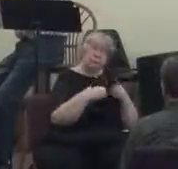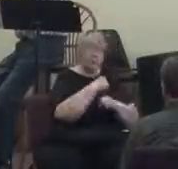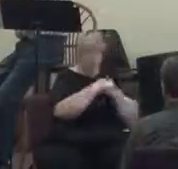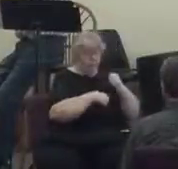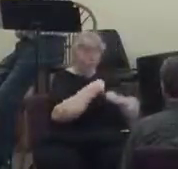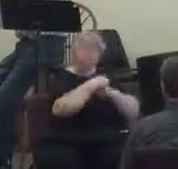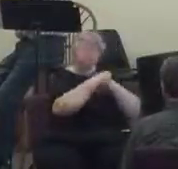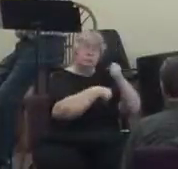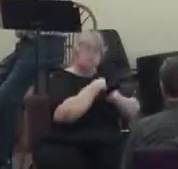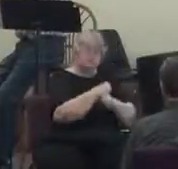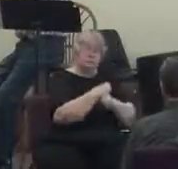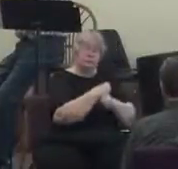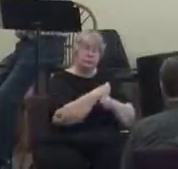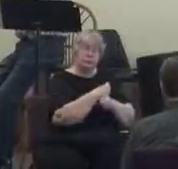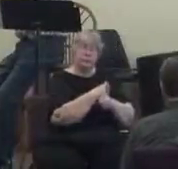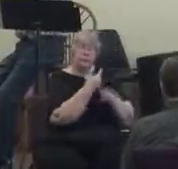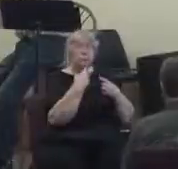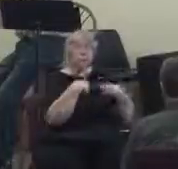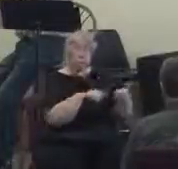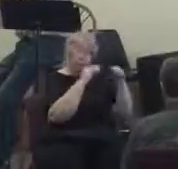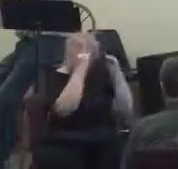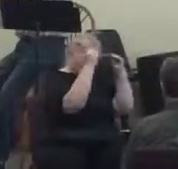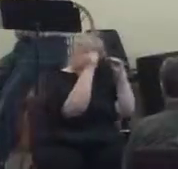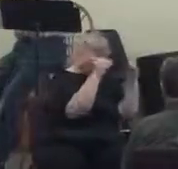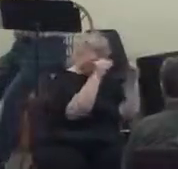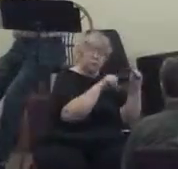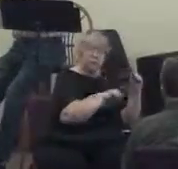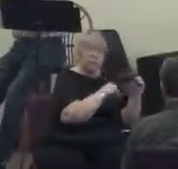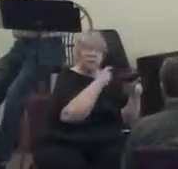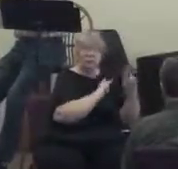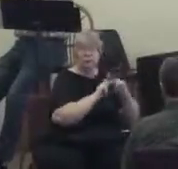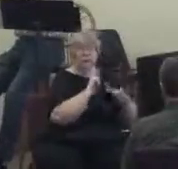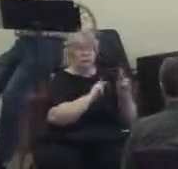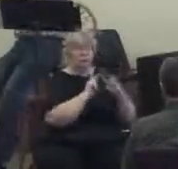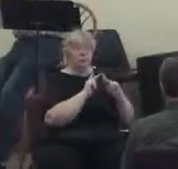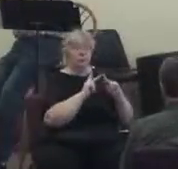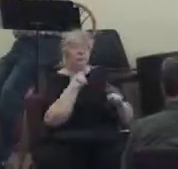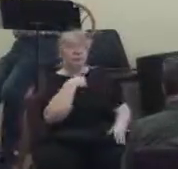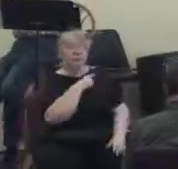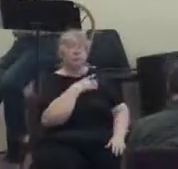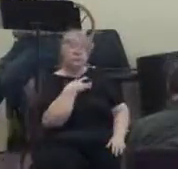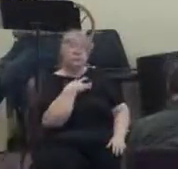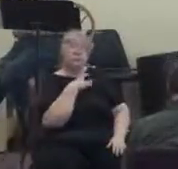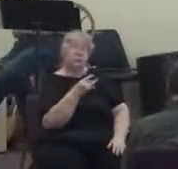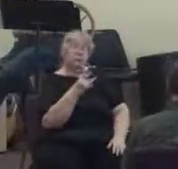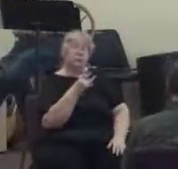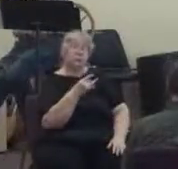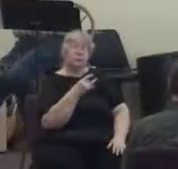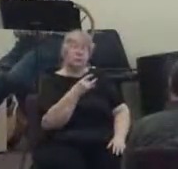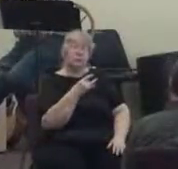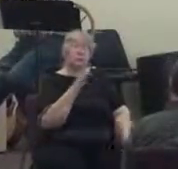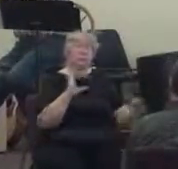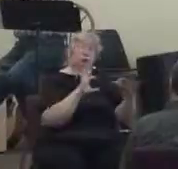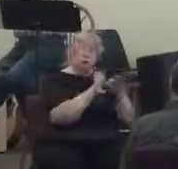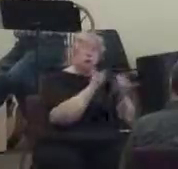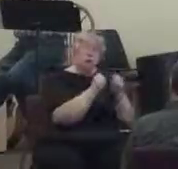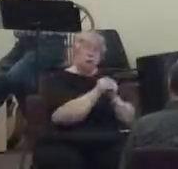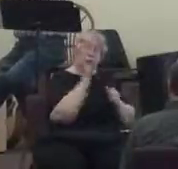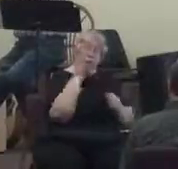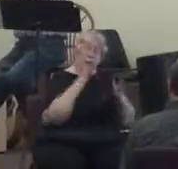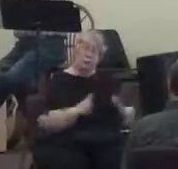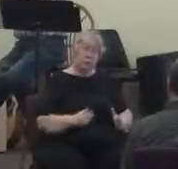experience. And so they passed out a little brochure here today, and we'd like you to partner with one of those pastors. You're